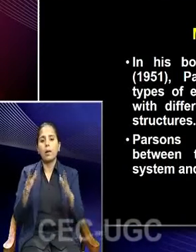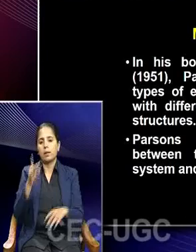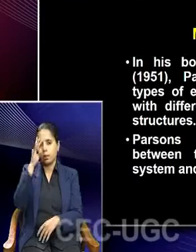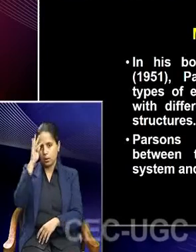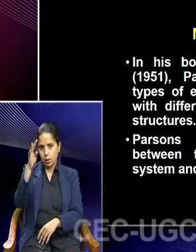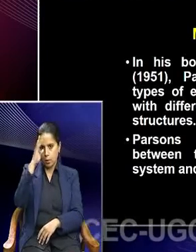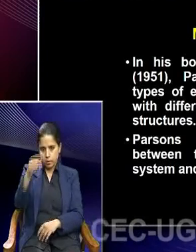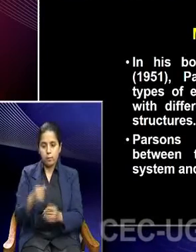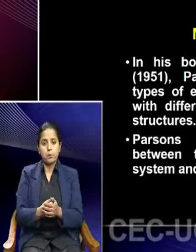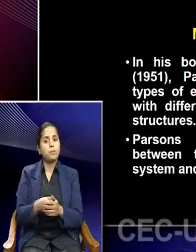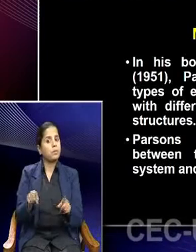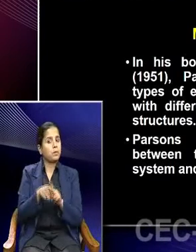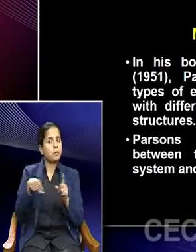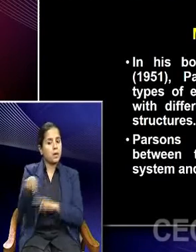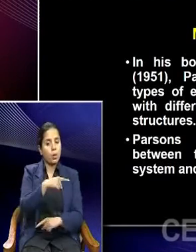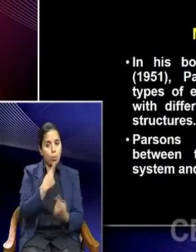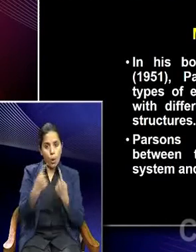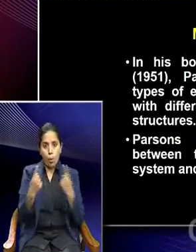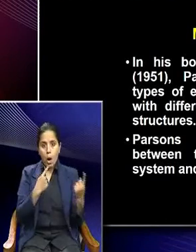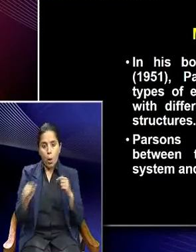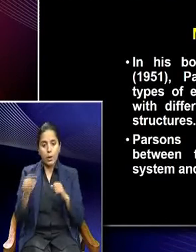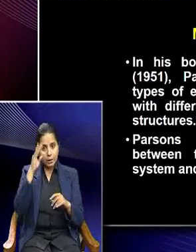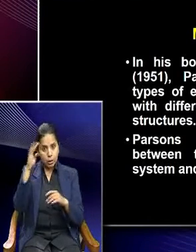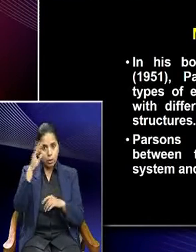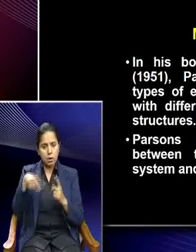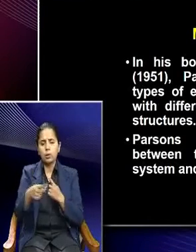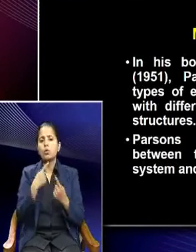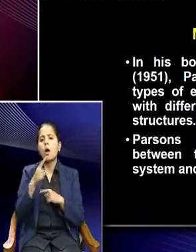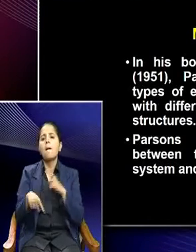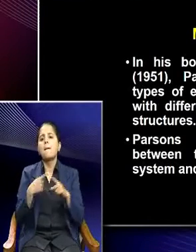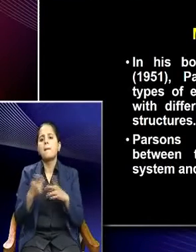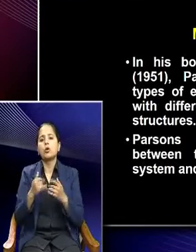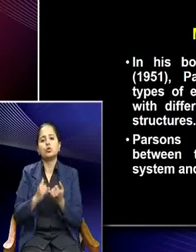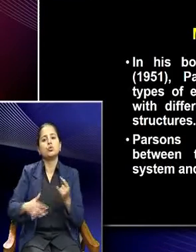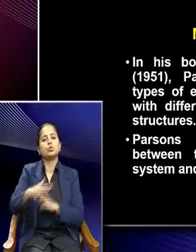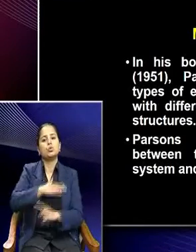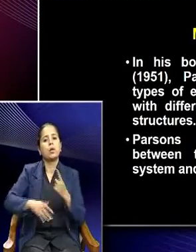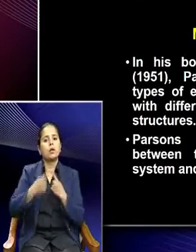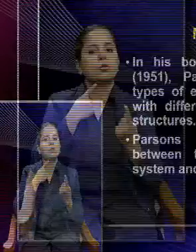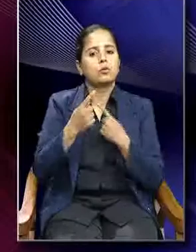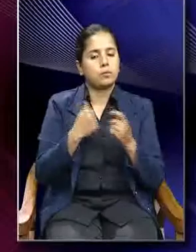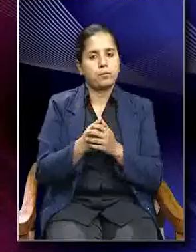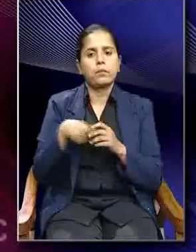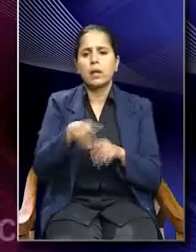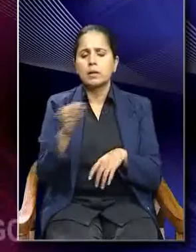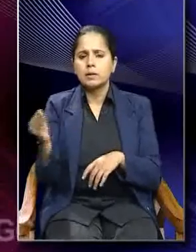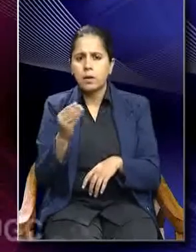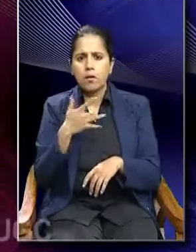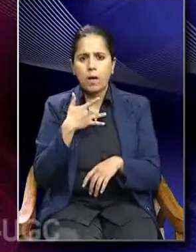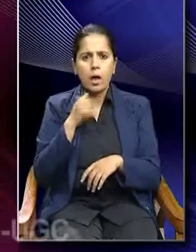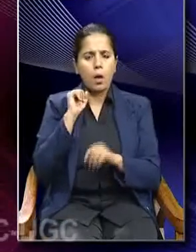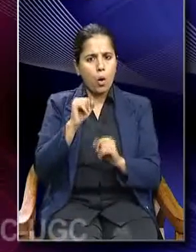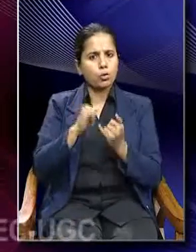theory. And since each of these theories are talking about the society, about some element of